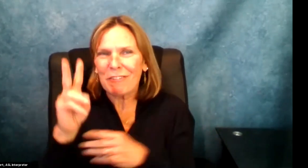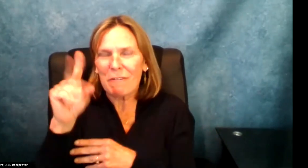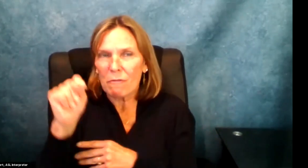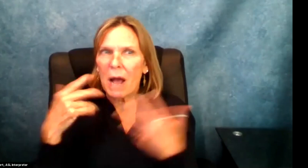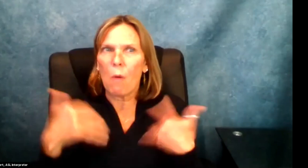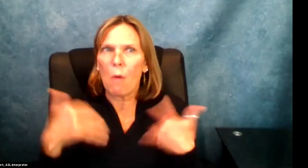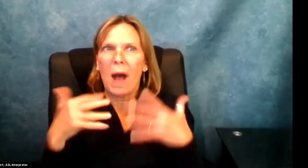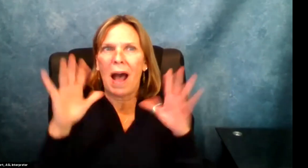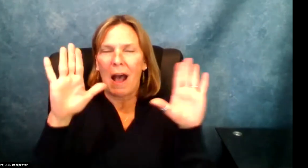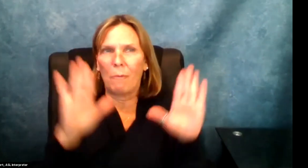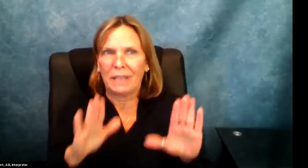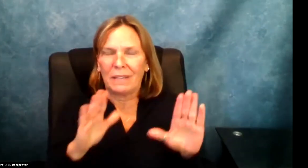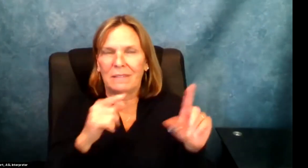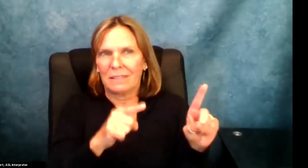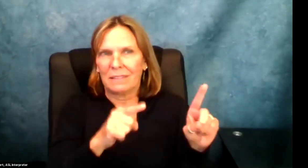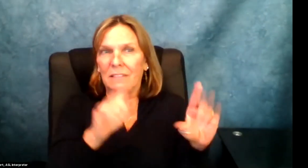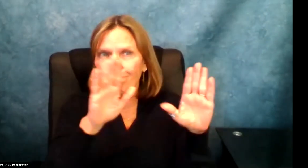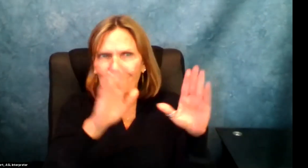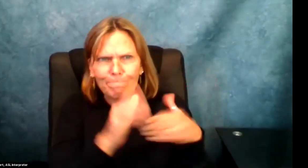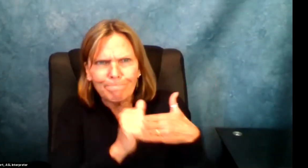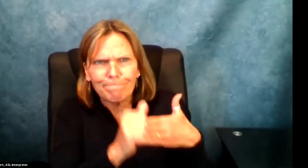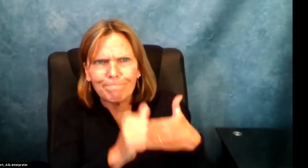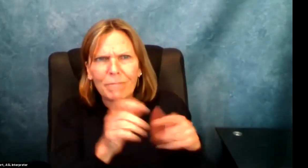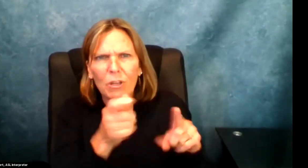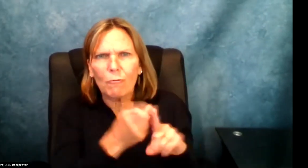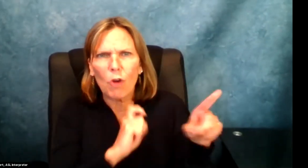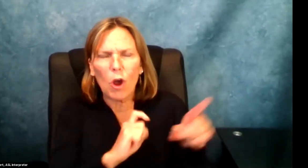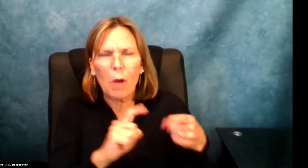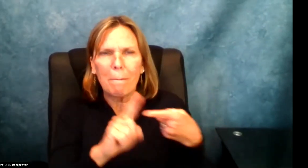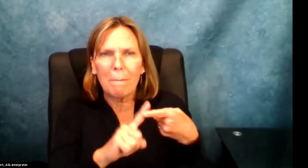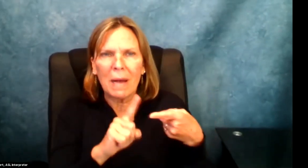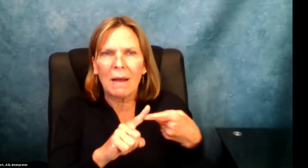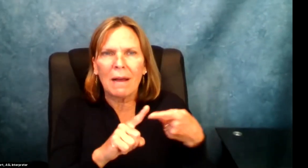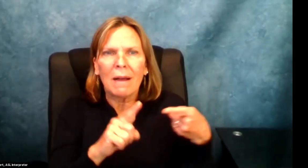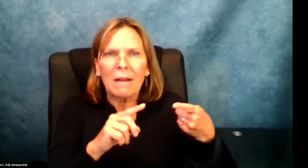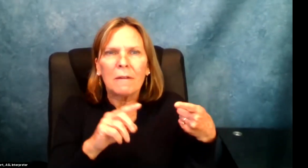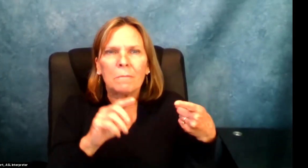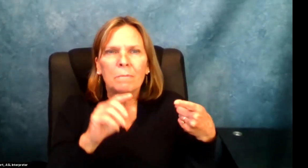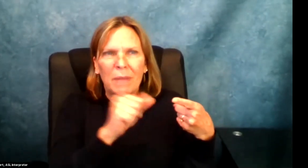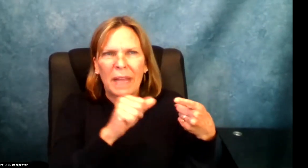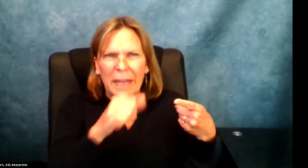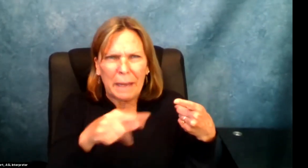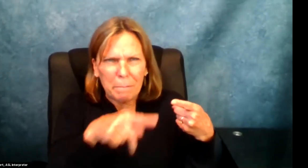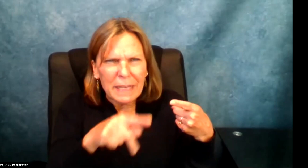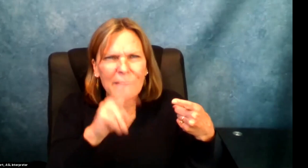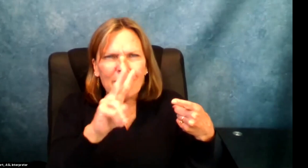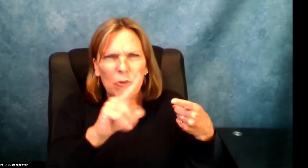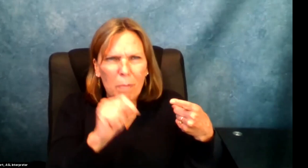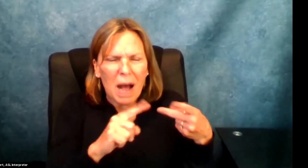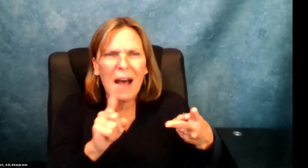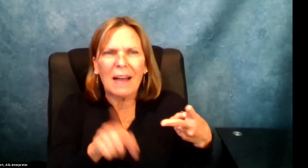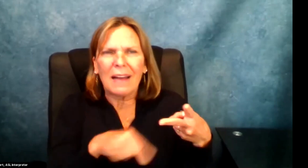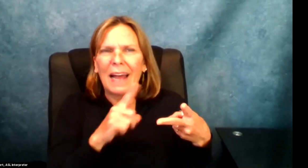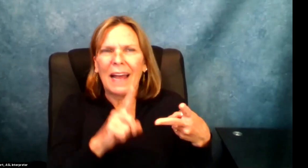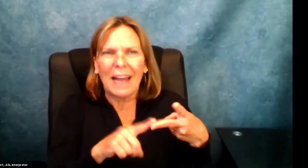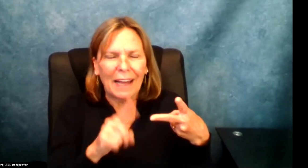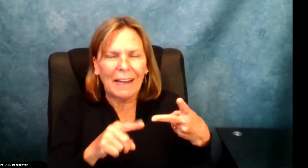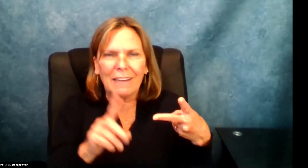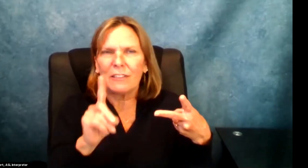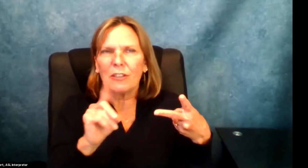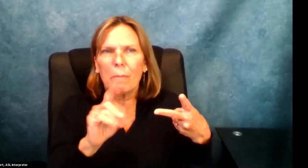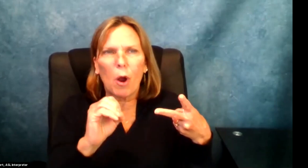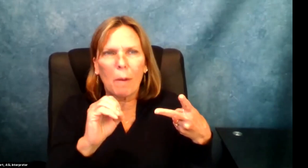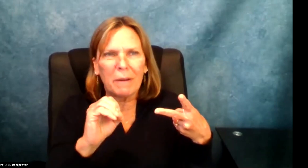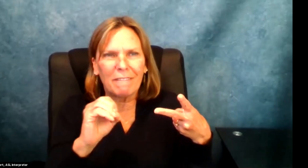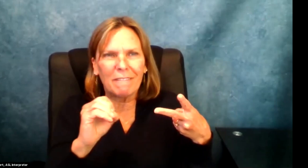both the American Academy of Pediatrics, the Department of Health, and the Quality Improvement Program in Vermont, which is called